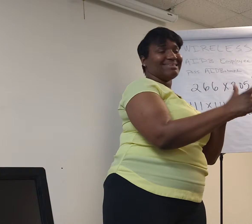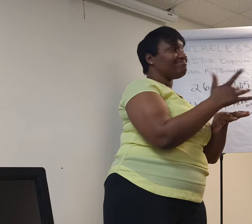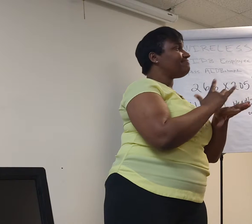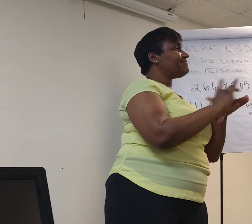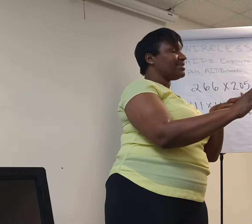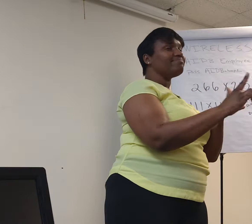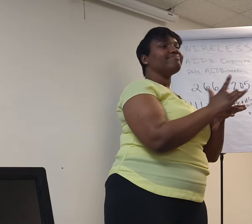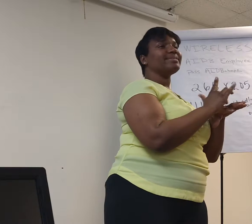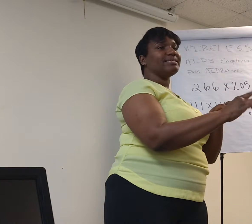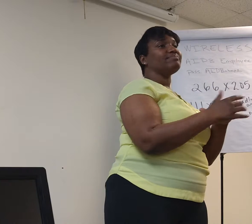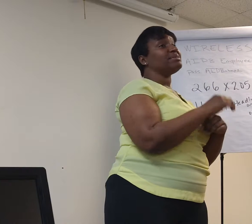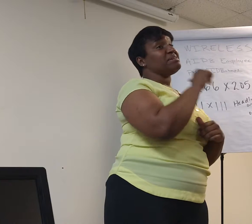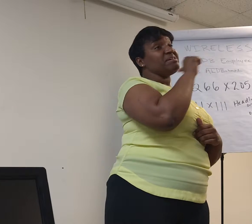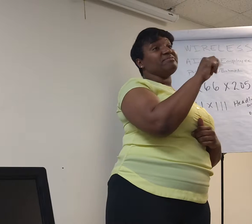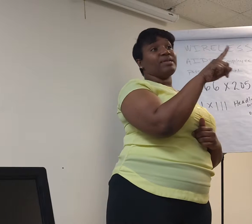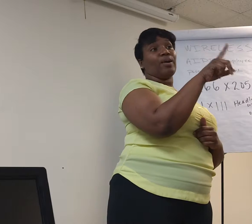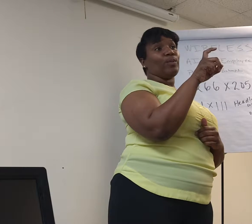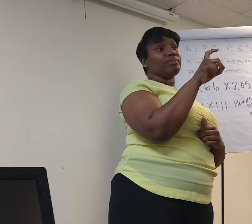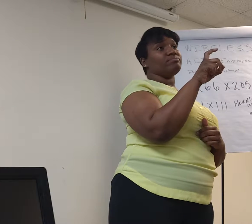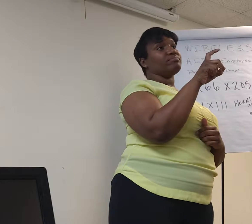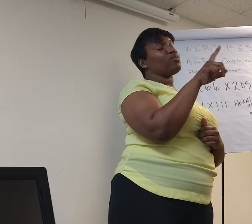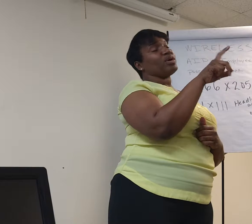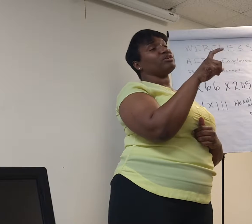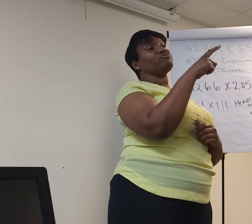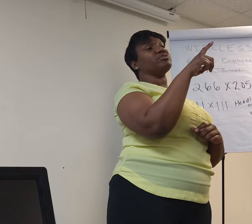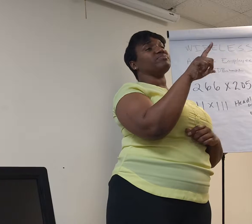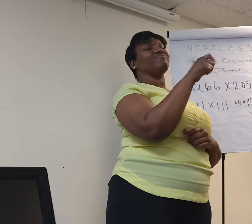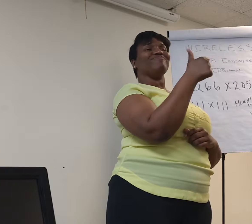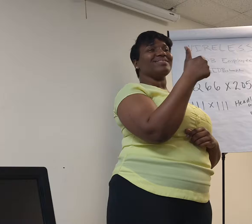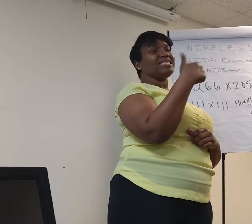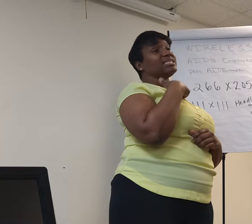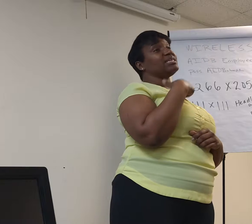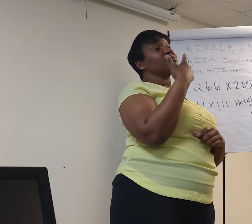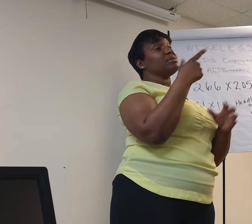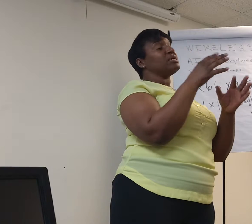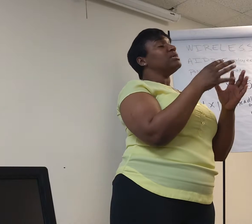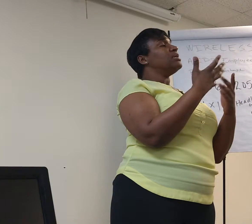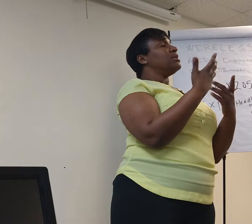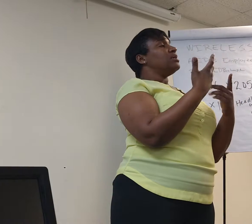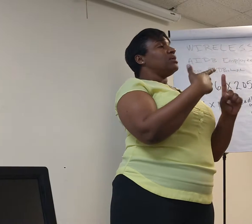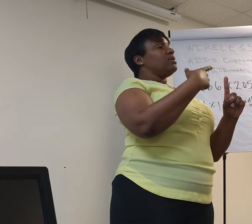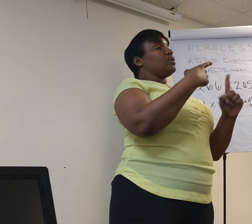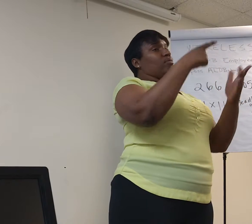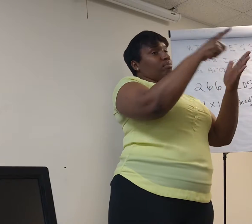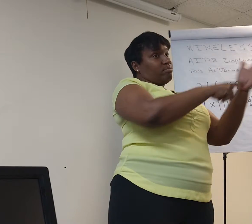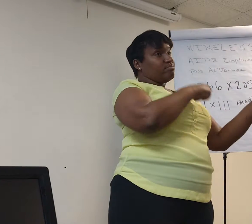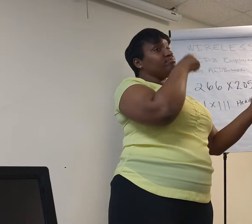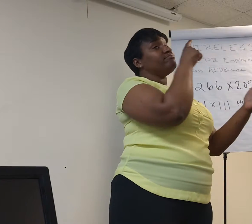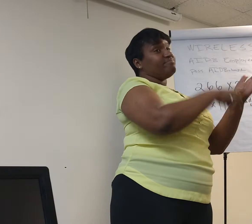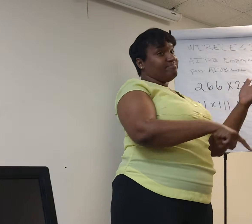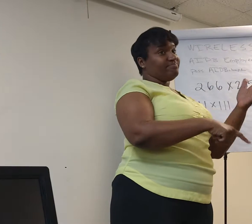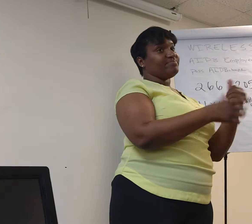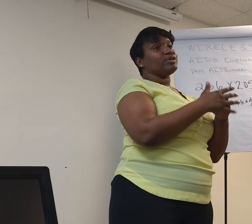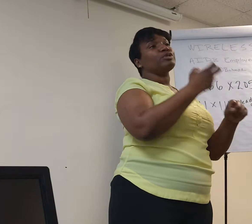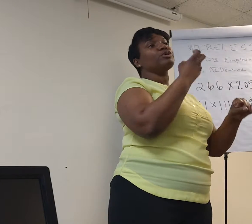not 110, you get a critical. It's very hard to maintain 110 degrees. So when the health department